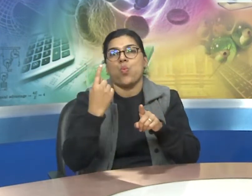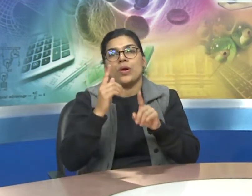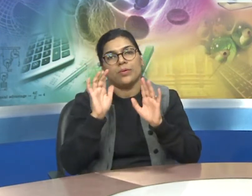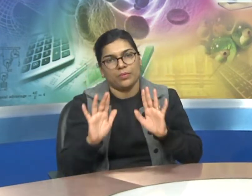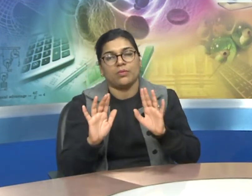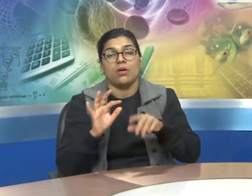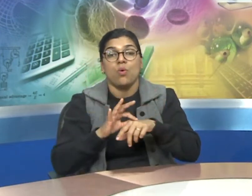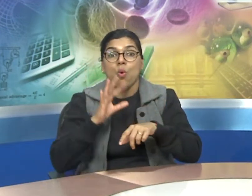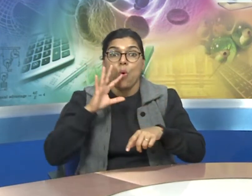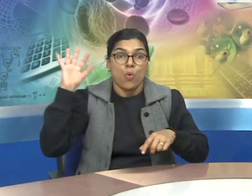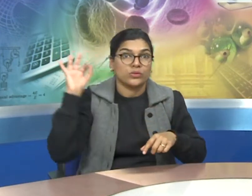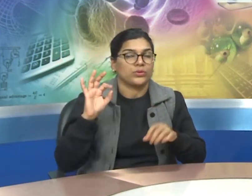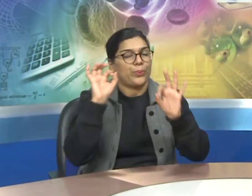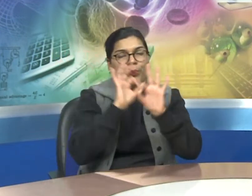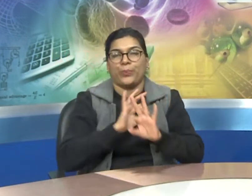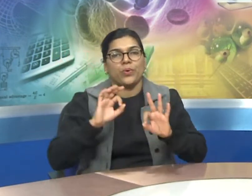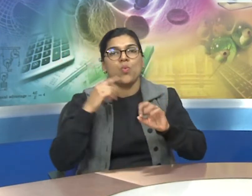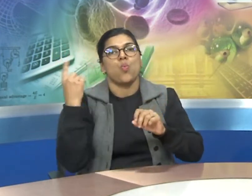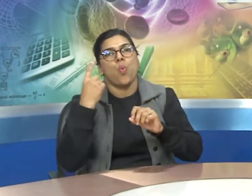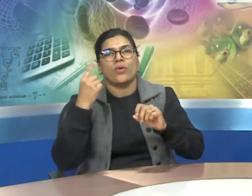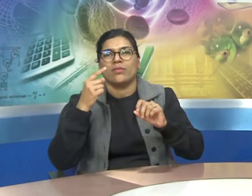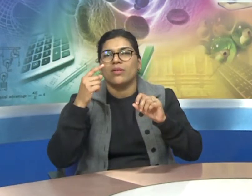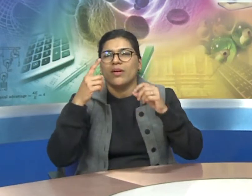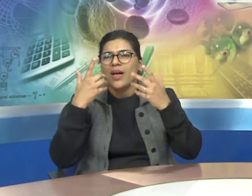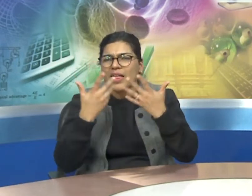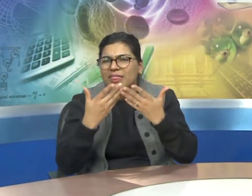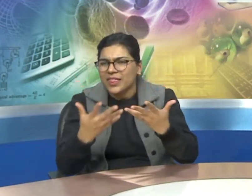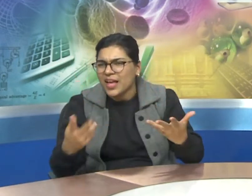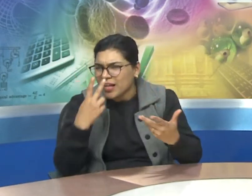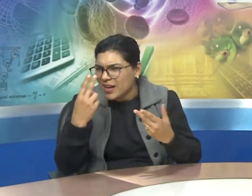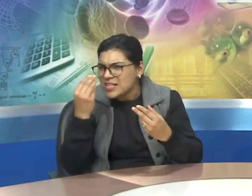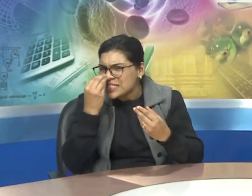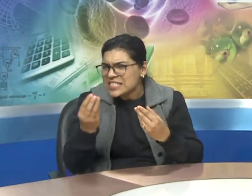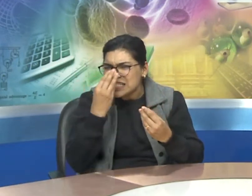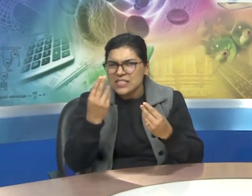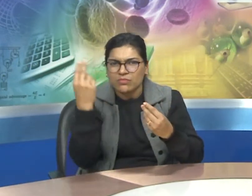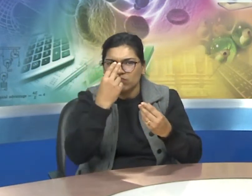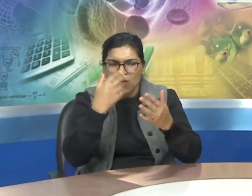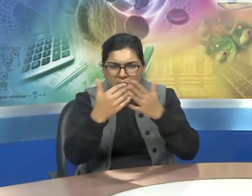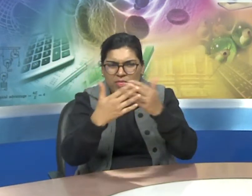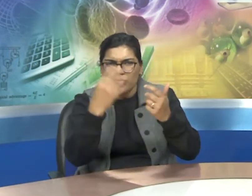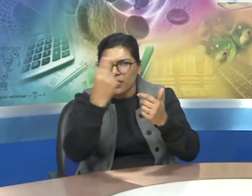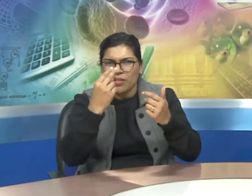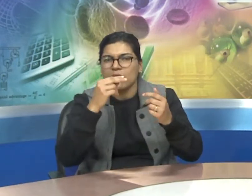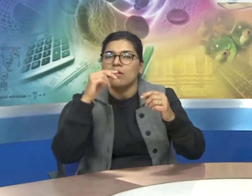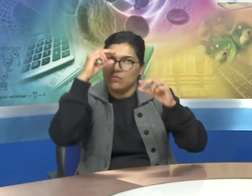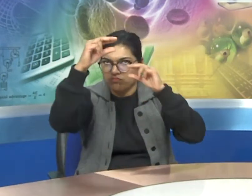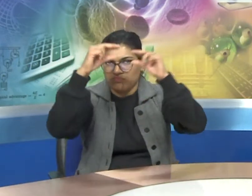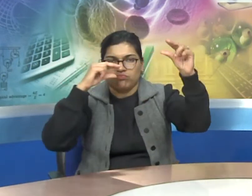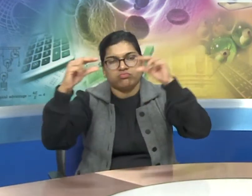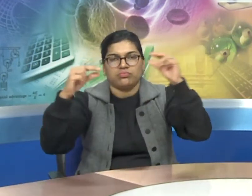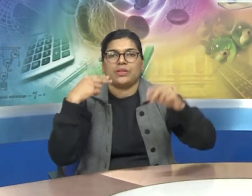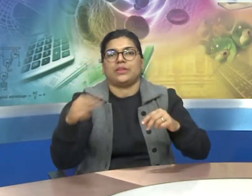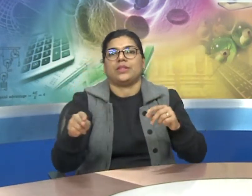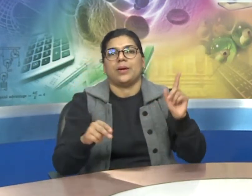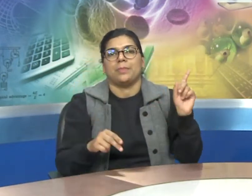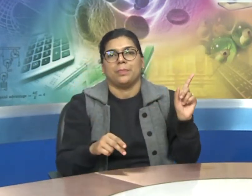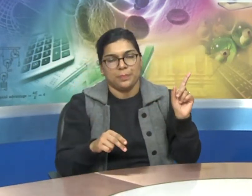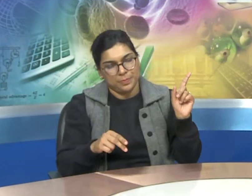Clip art are some kind of artificial images, or you can say